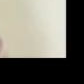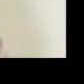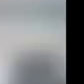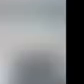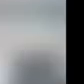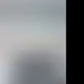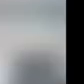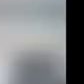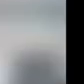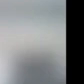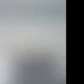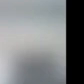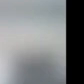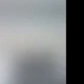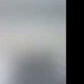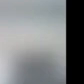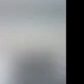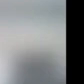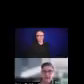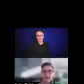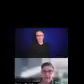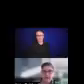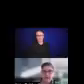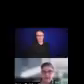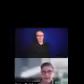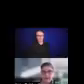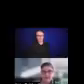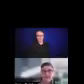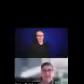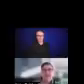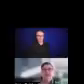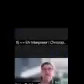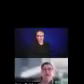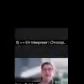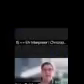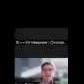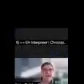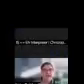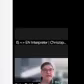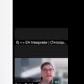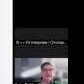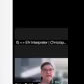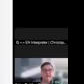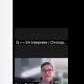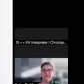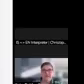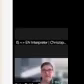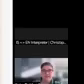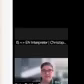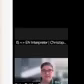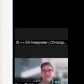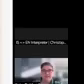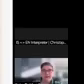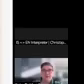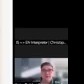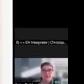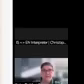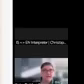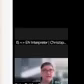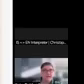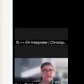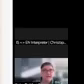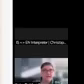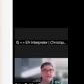just share my screen because I do have a PowerPoint. And it has some nice visualizations on it, but I will